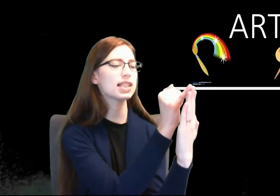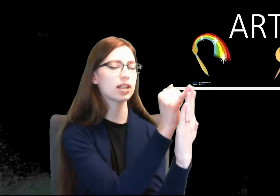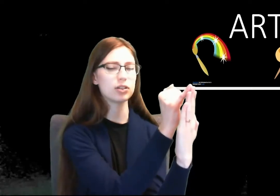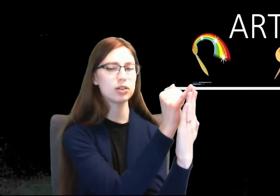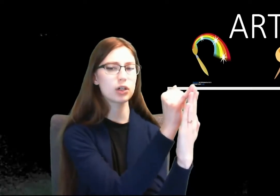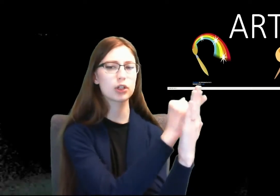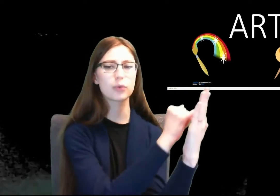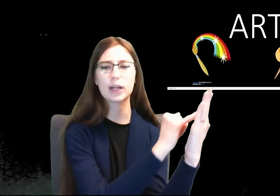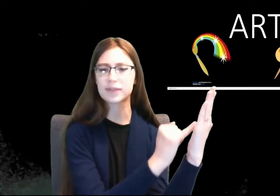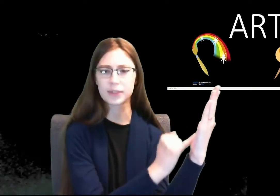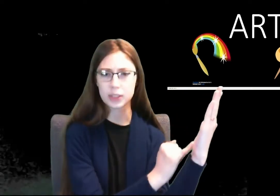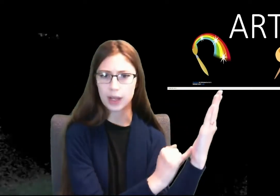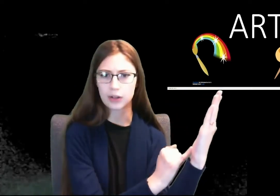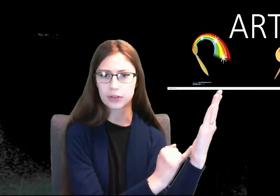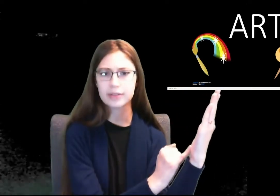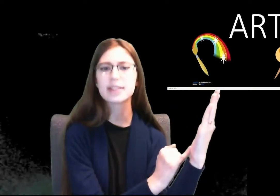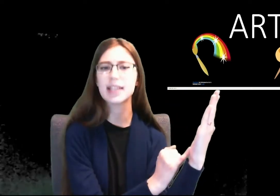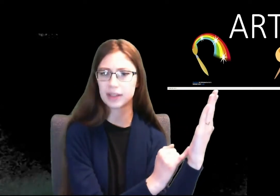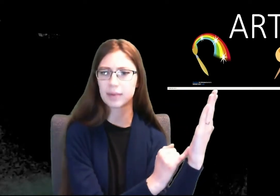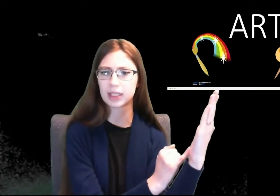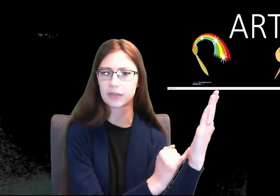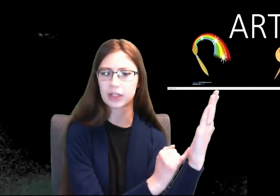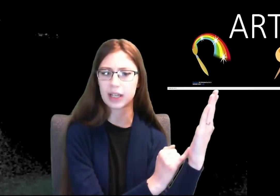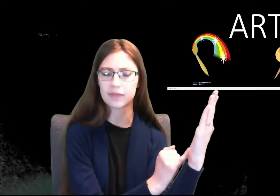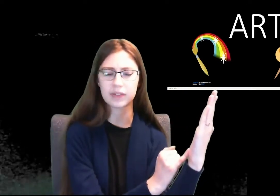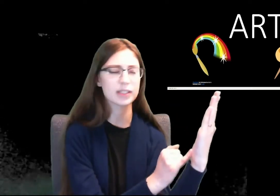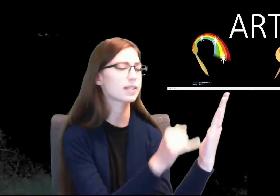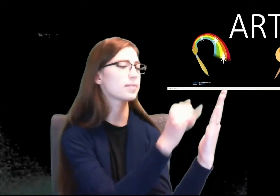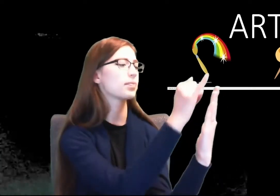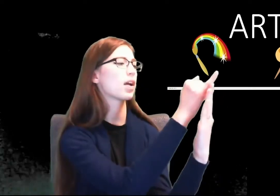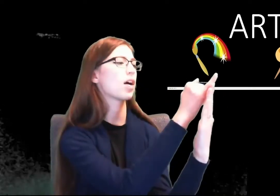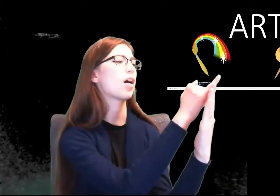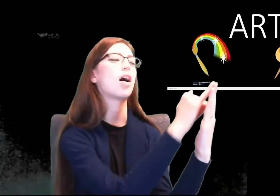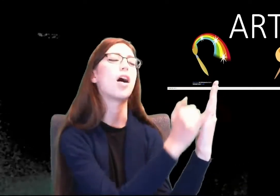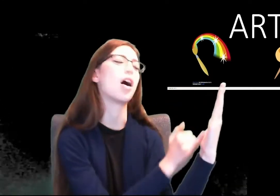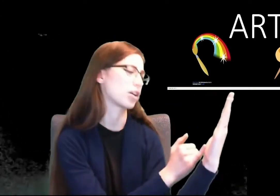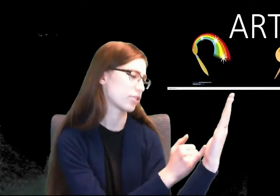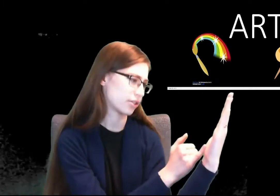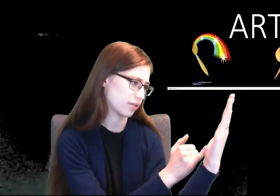single graceful squiggle down the middle of your canvas. Art.